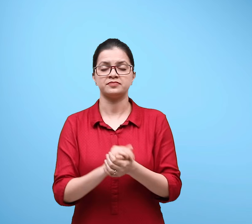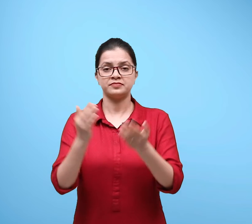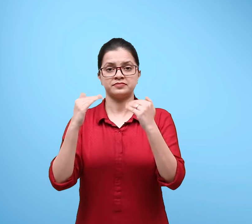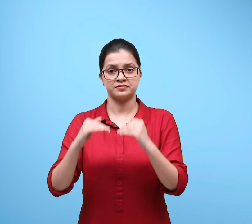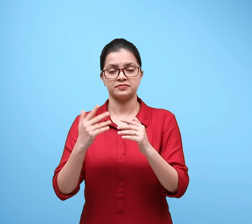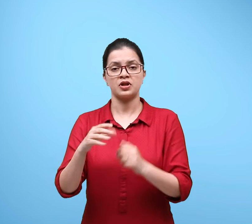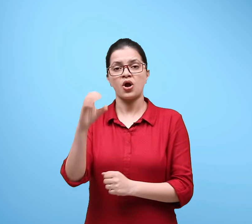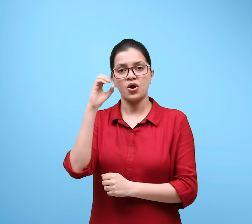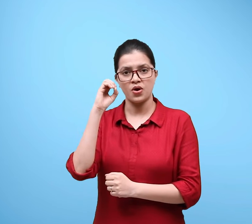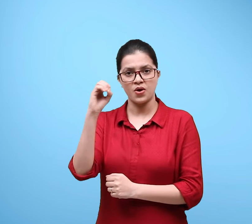opaque,